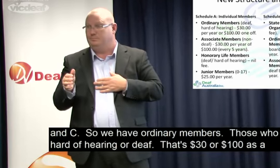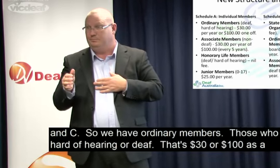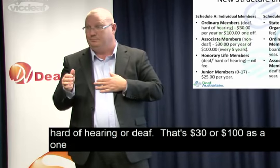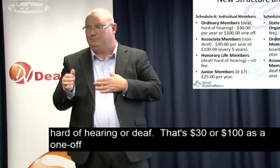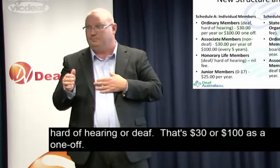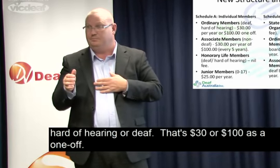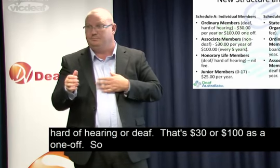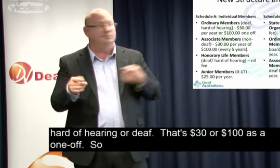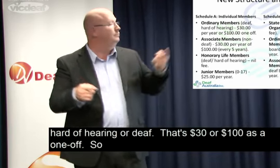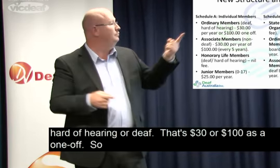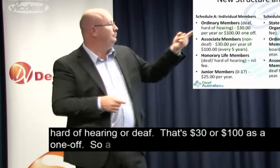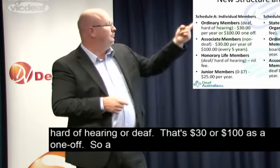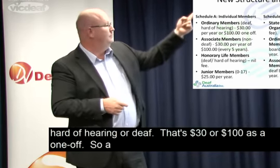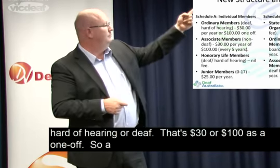$100 fee is a one-off fee.